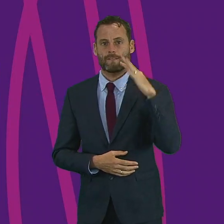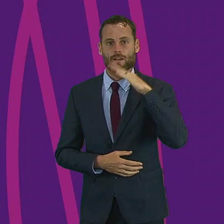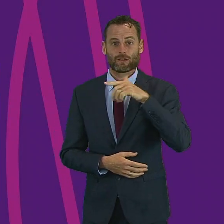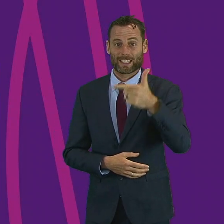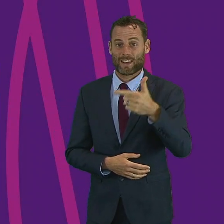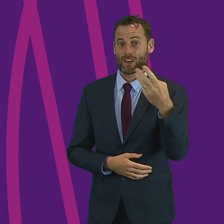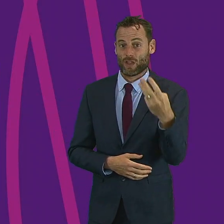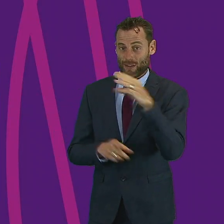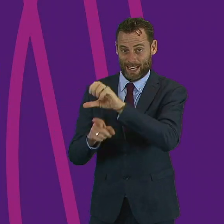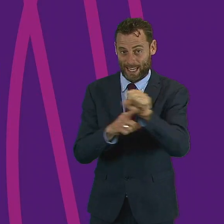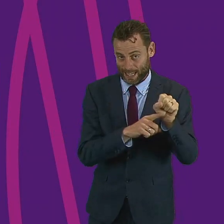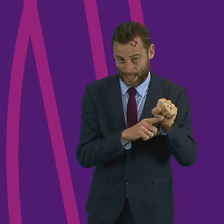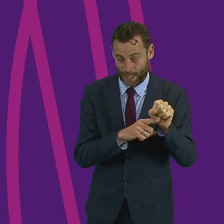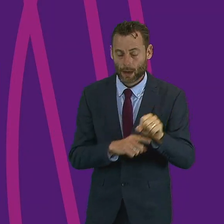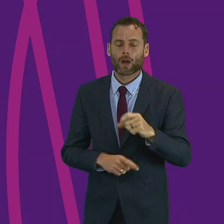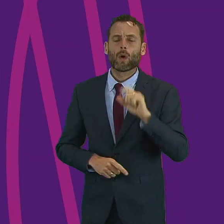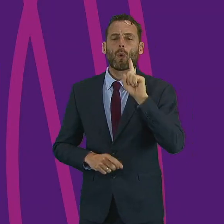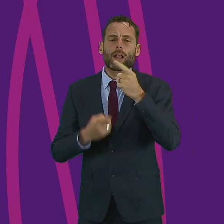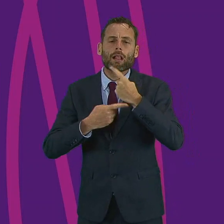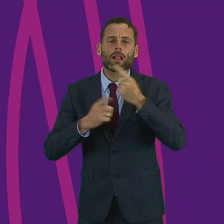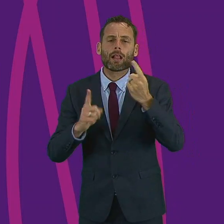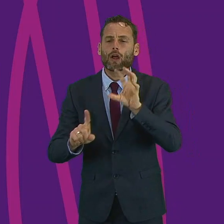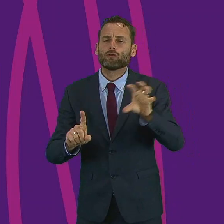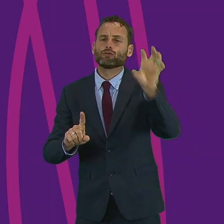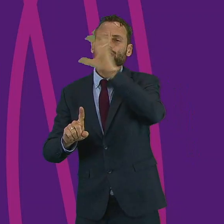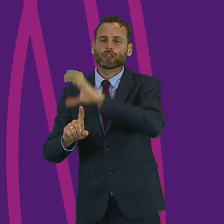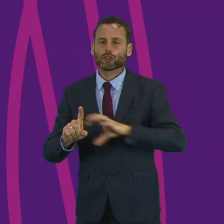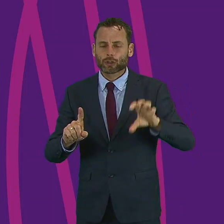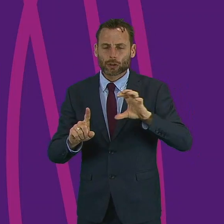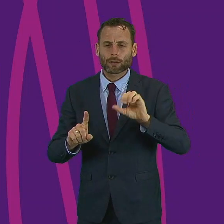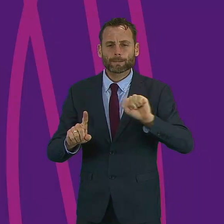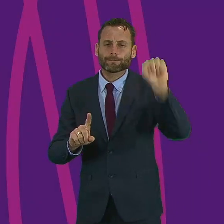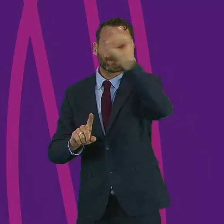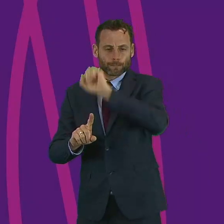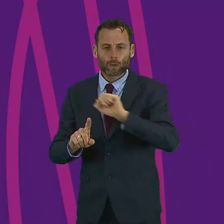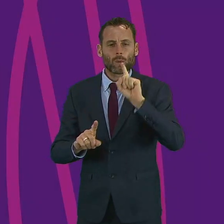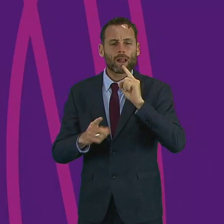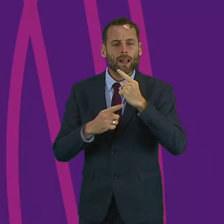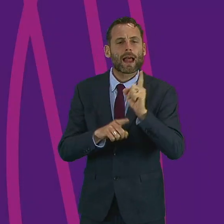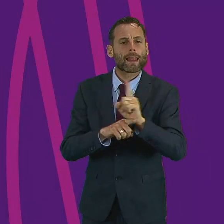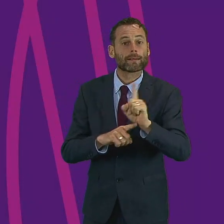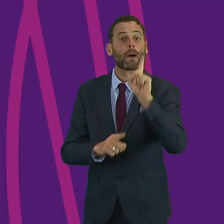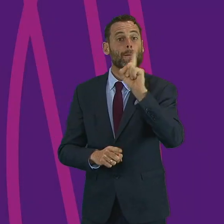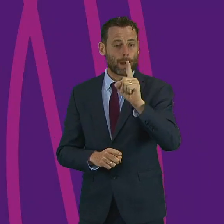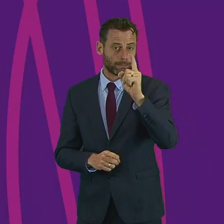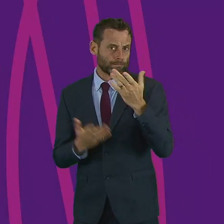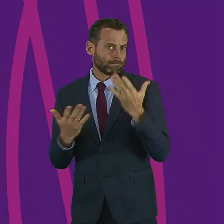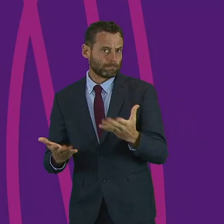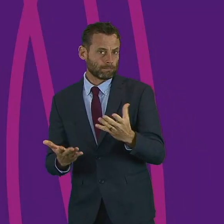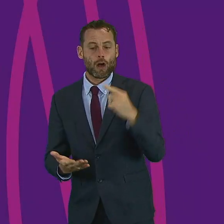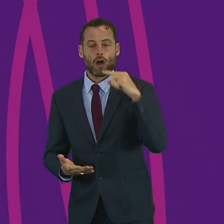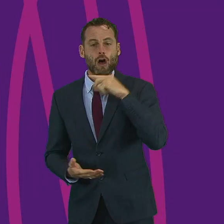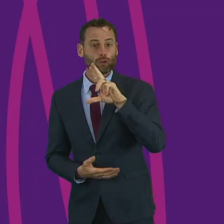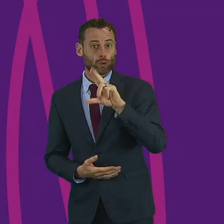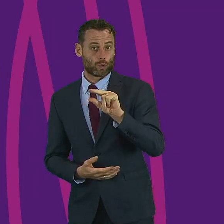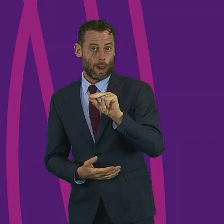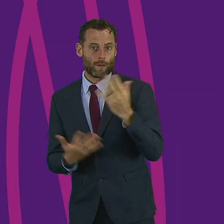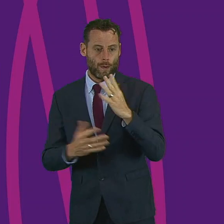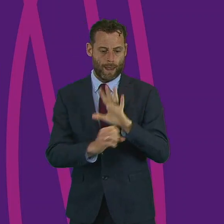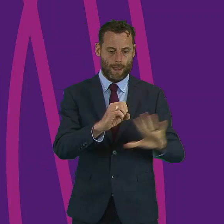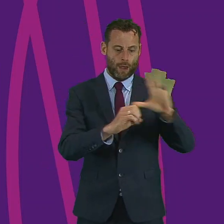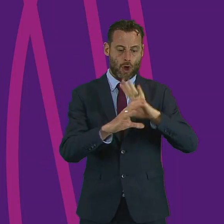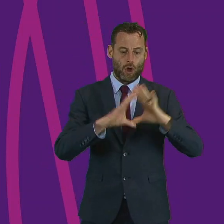23,573. The full regional breakdown will be published as usual later, but I can confirm that 112 of those cases were in Greater